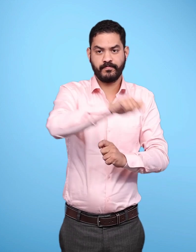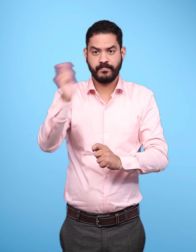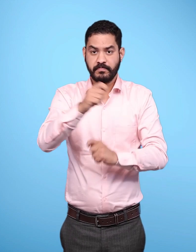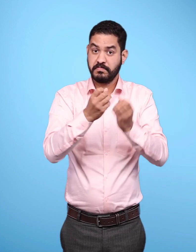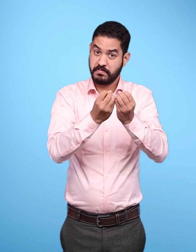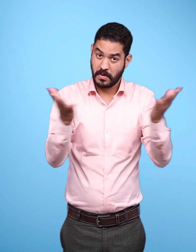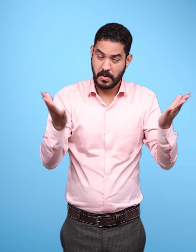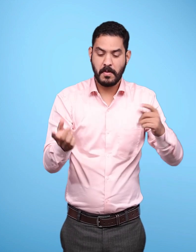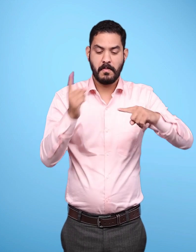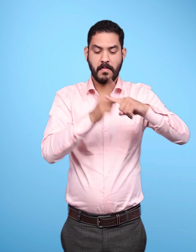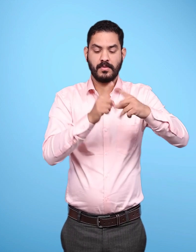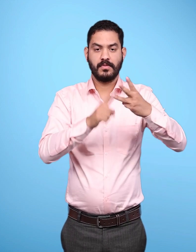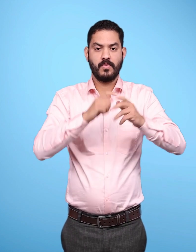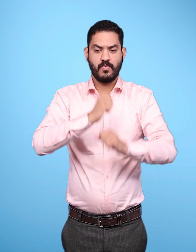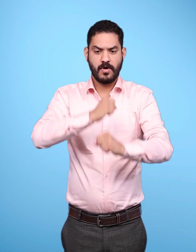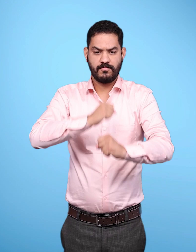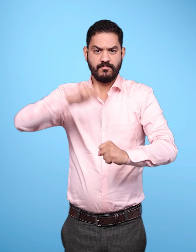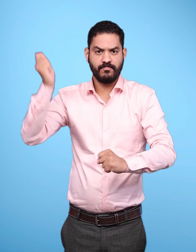chariots, cavalry,